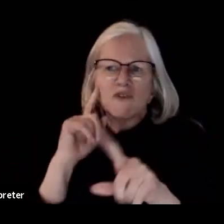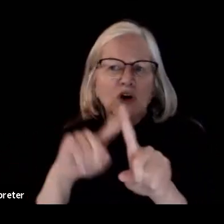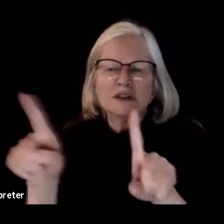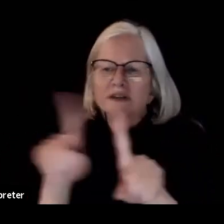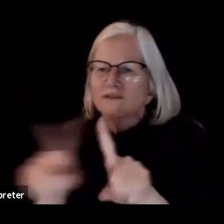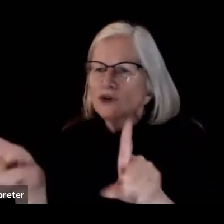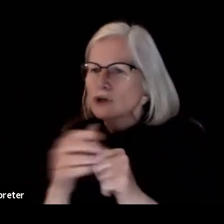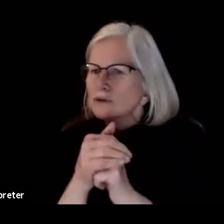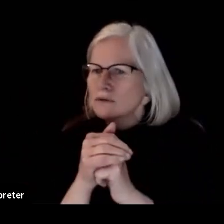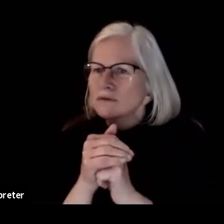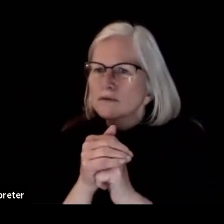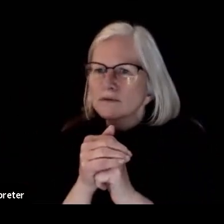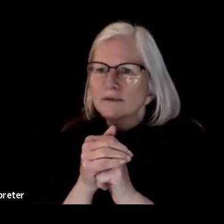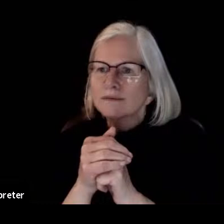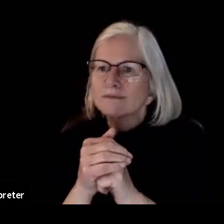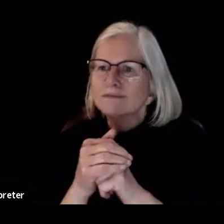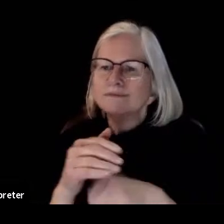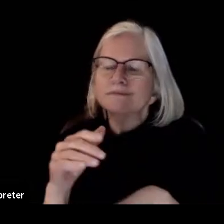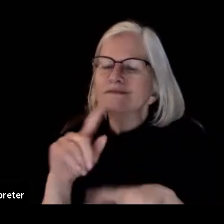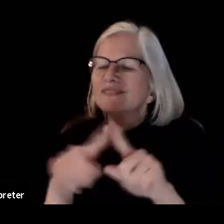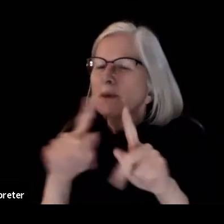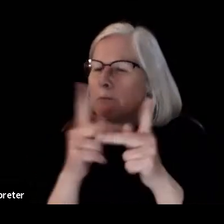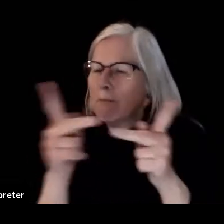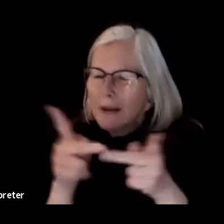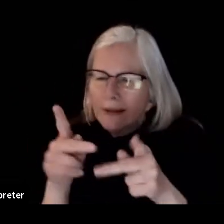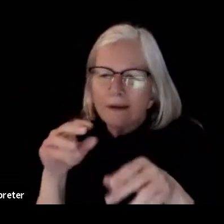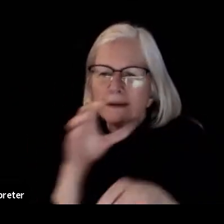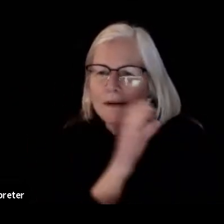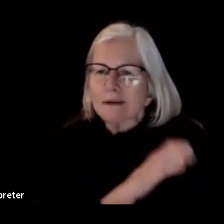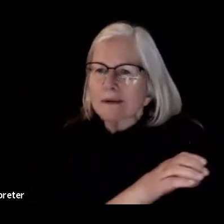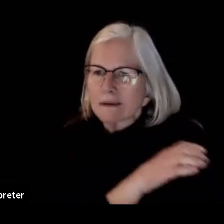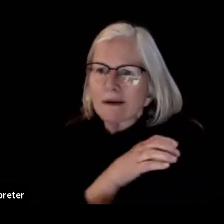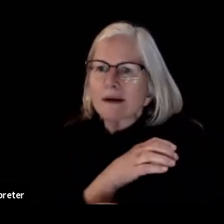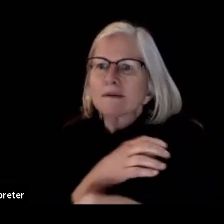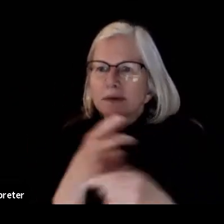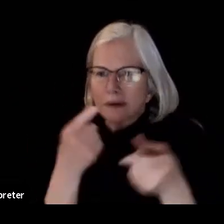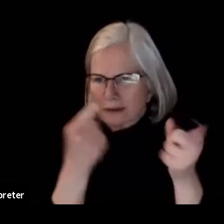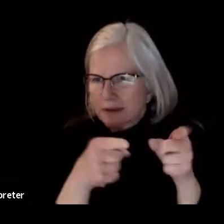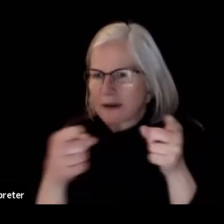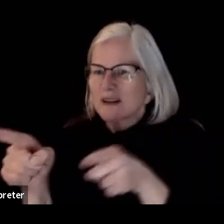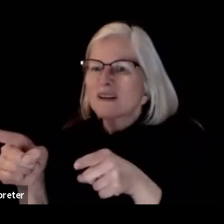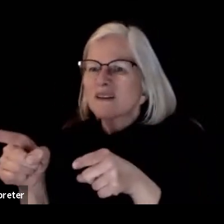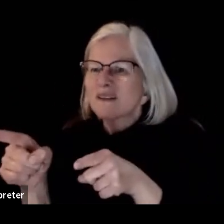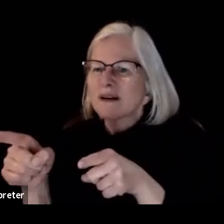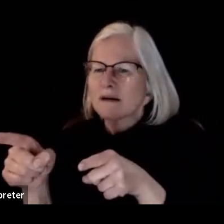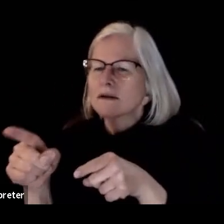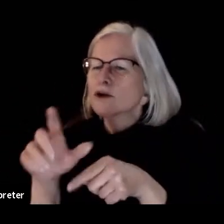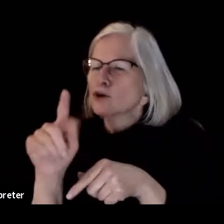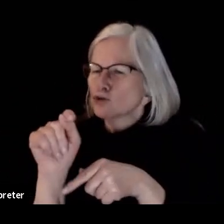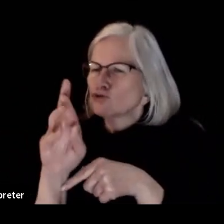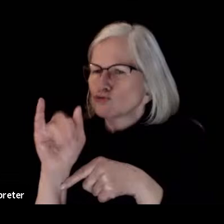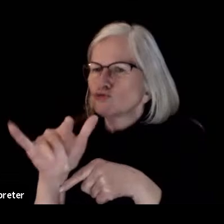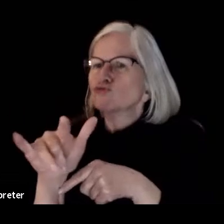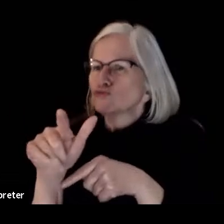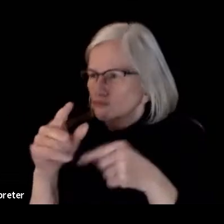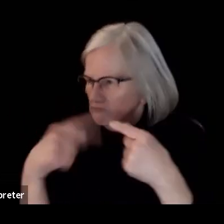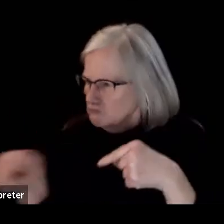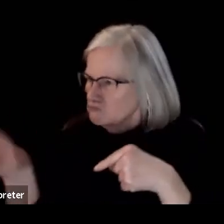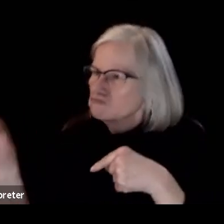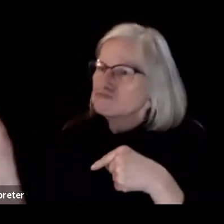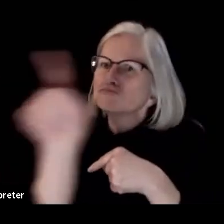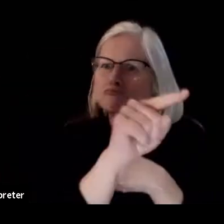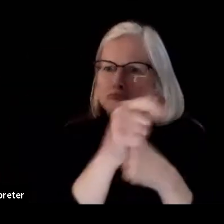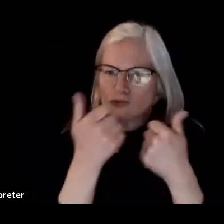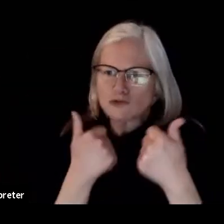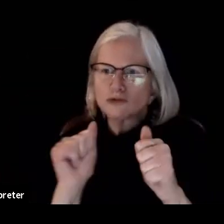geography. So the clinical trials were conducted in many places across the globe. So they saw the same effectiveness